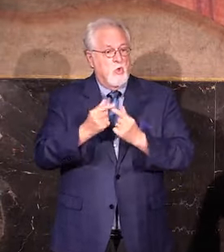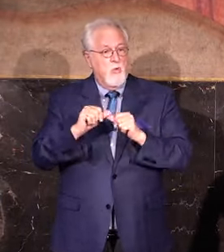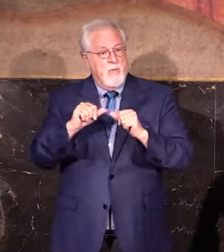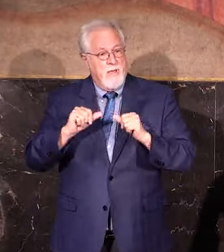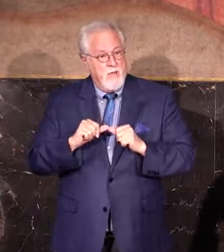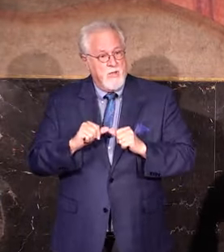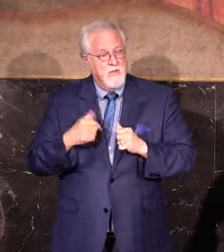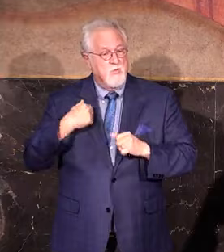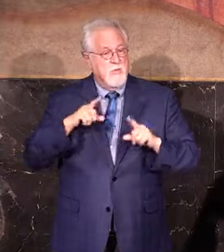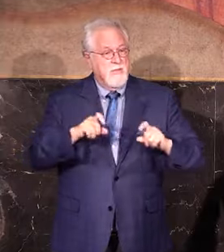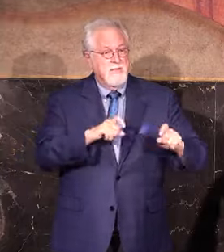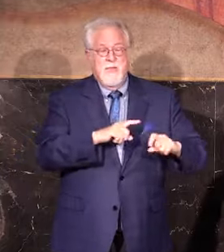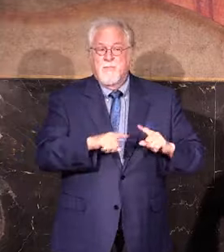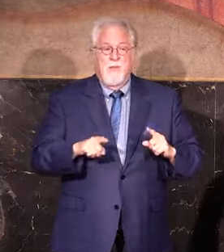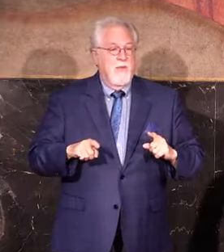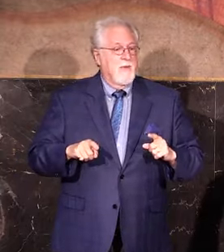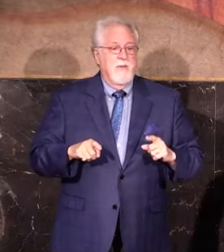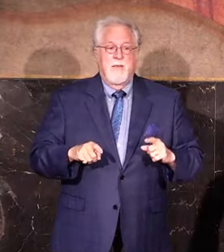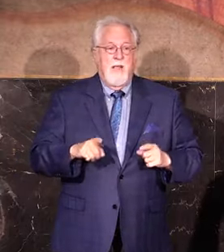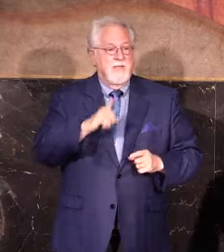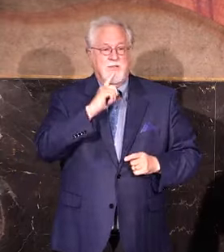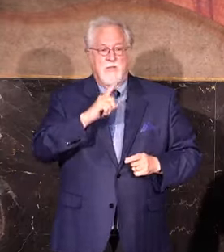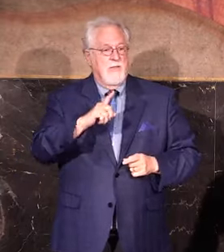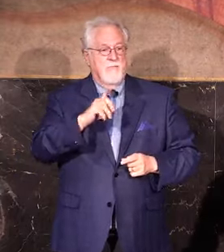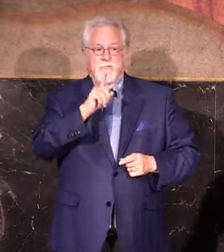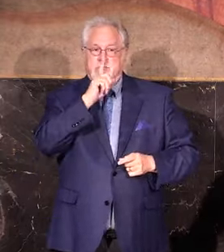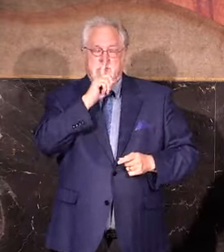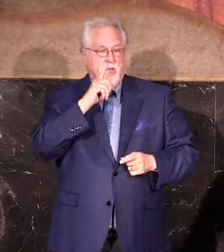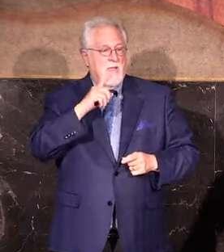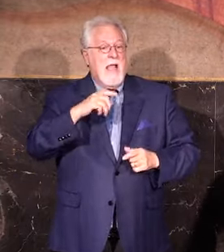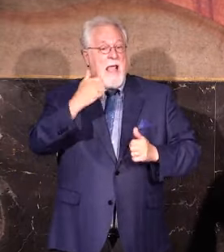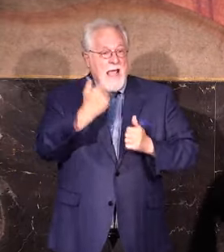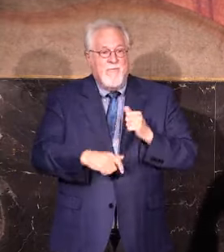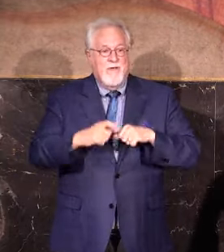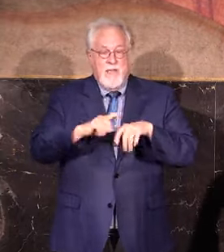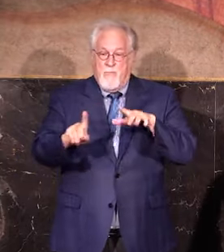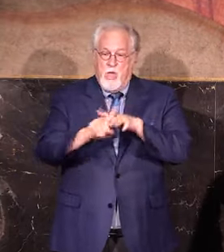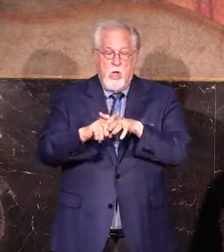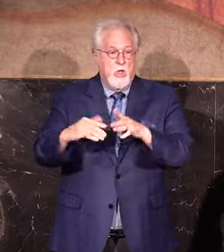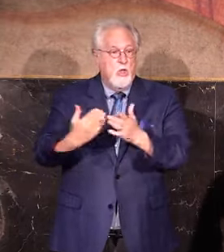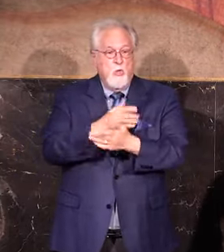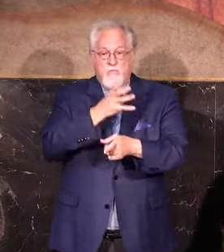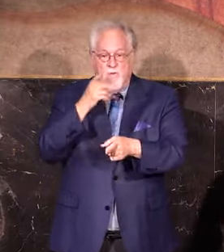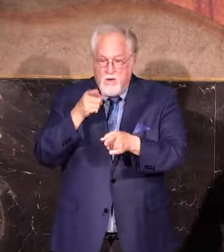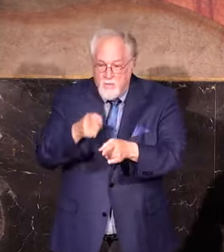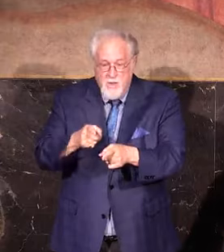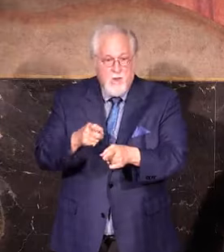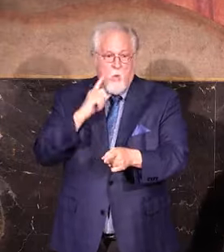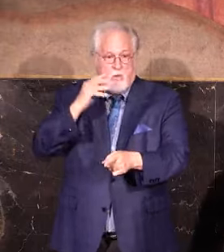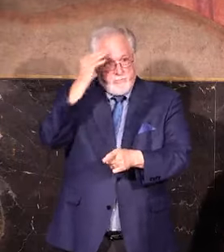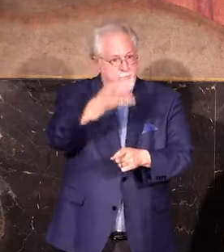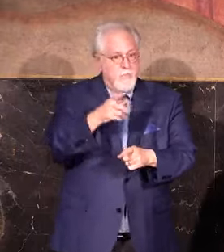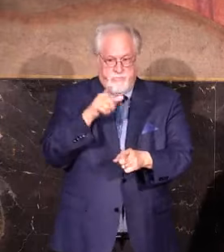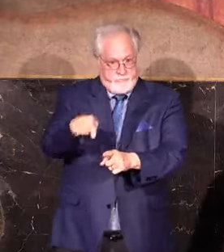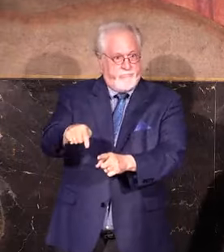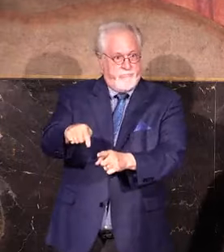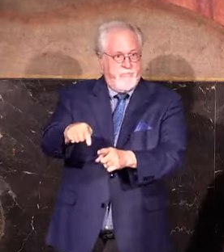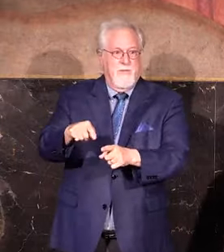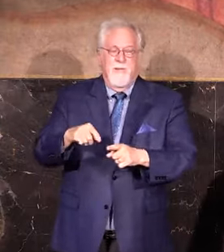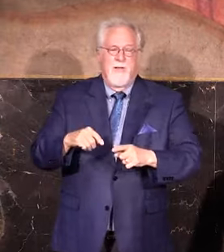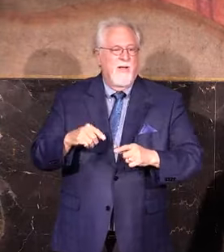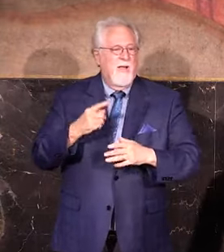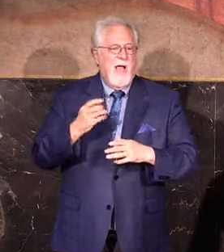testing. But I certainly wouldn't commit to say that every time a new farm is identified, we're going to give you who that